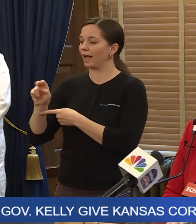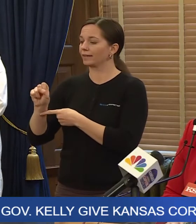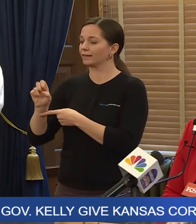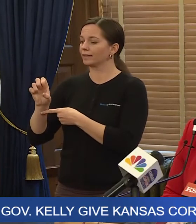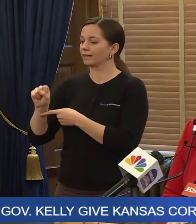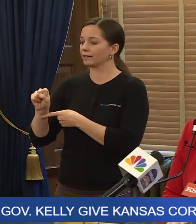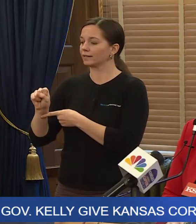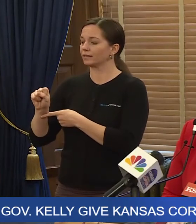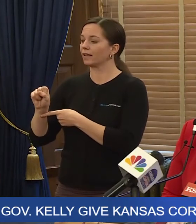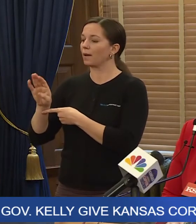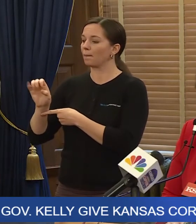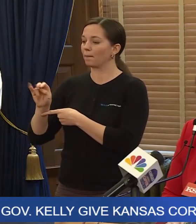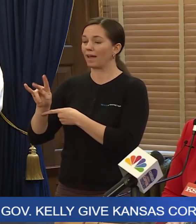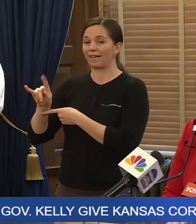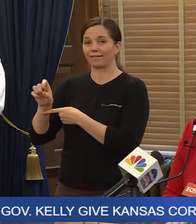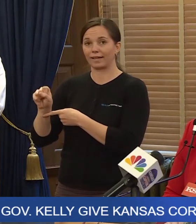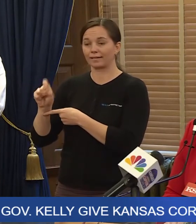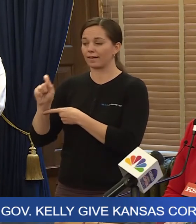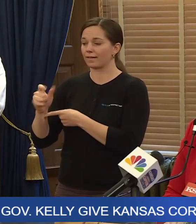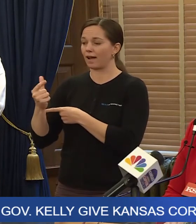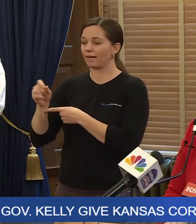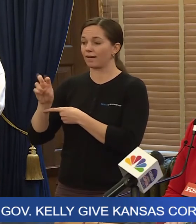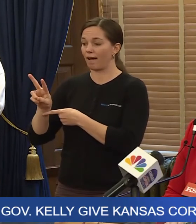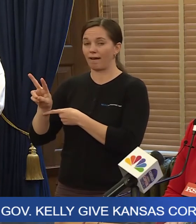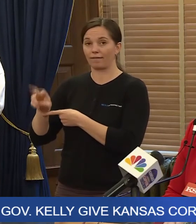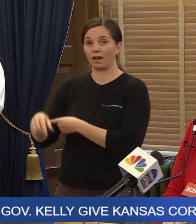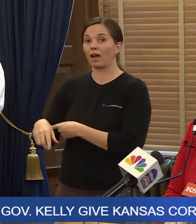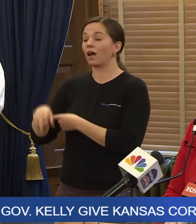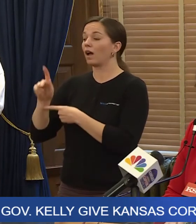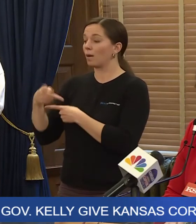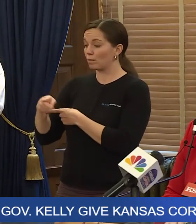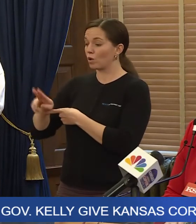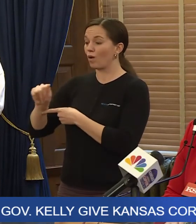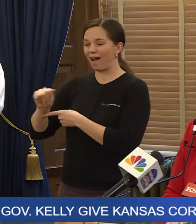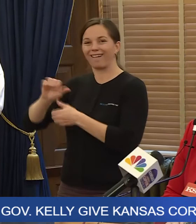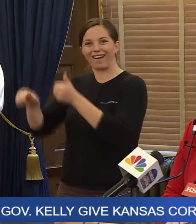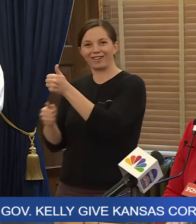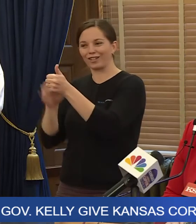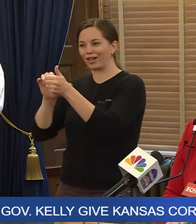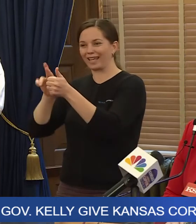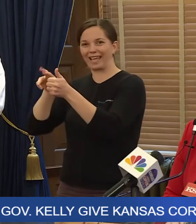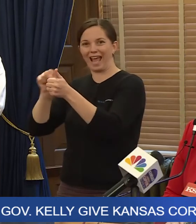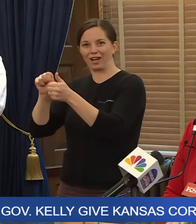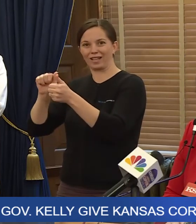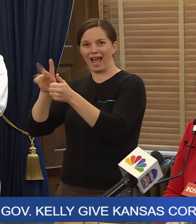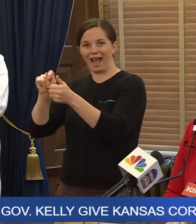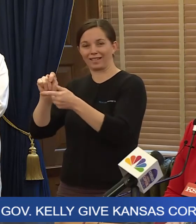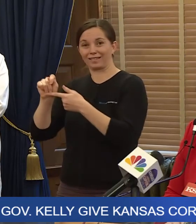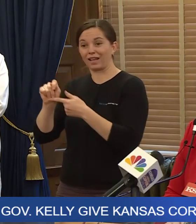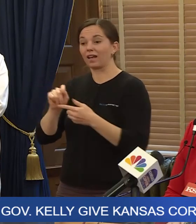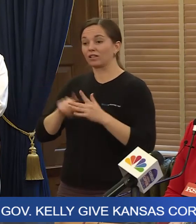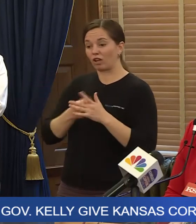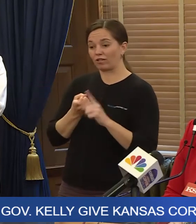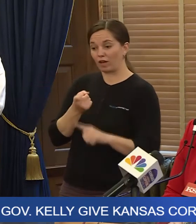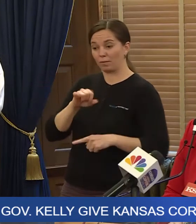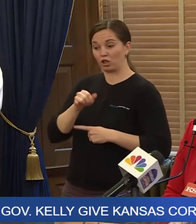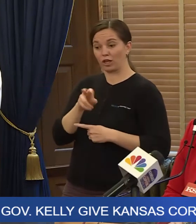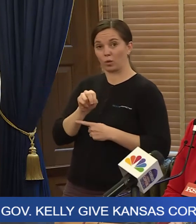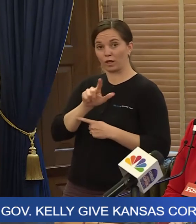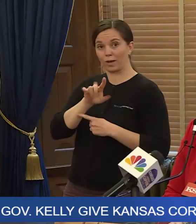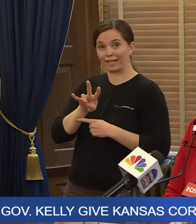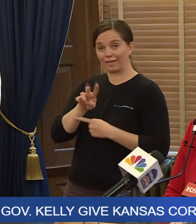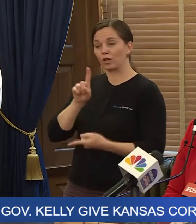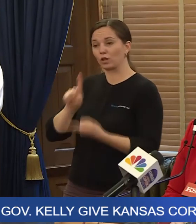www.pua.getkansasbenefits.gov. As you know, PUA is part of the CARES Act and runs from January 27th through the end of this year, December 26th.